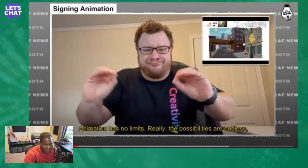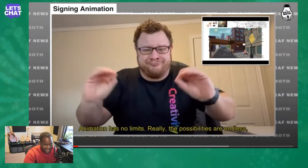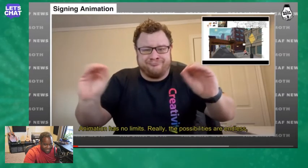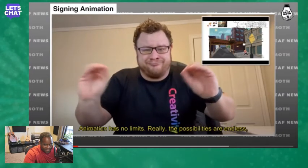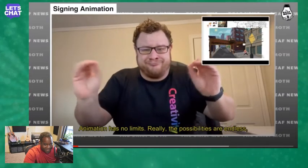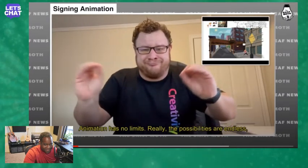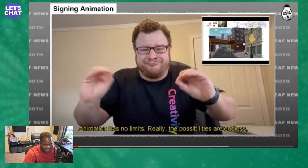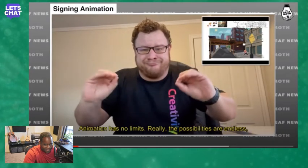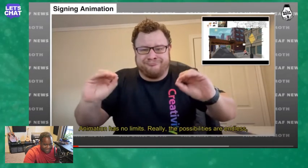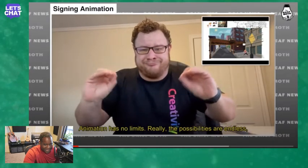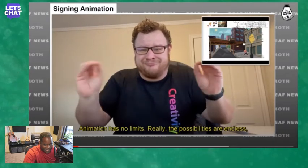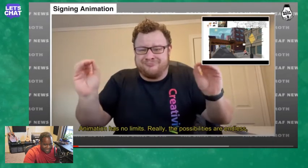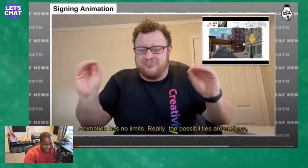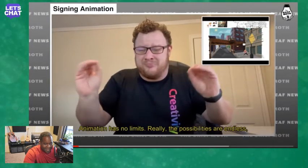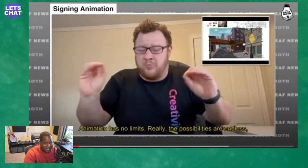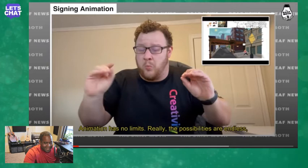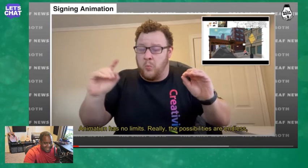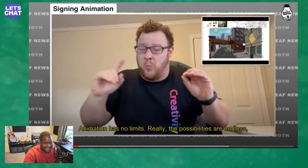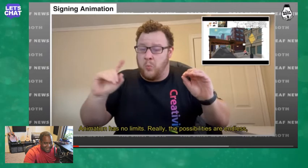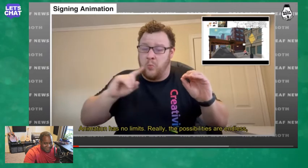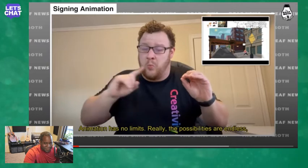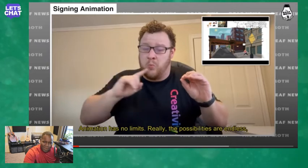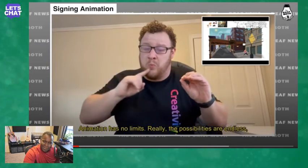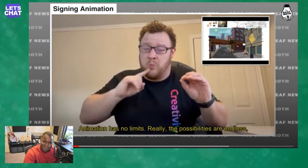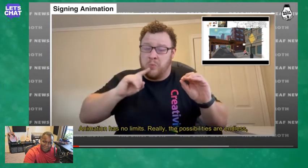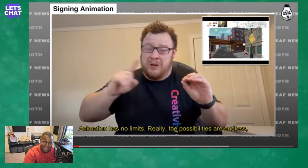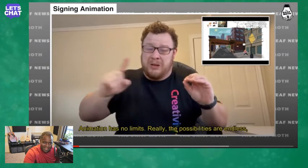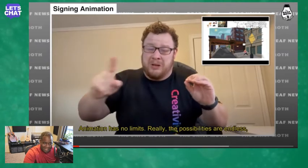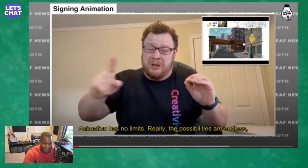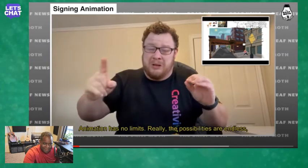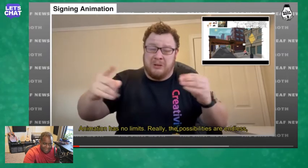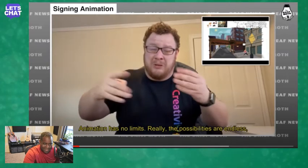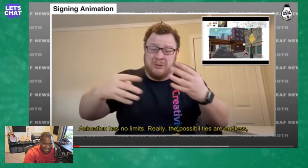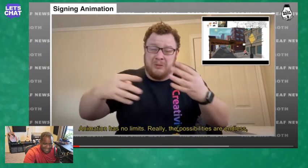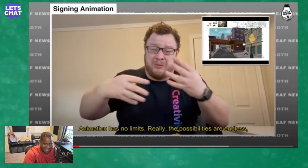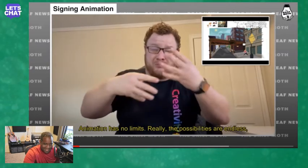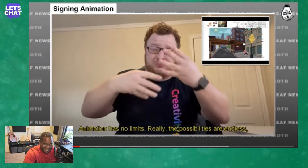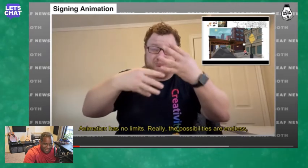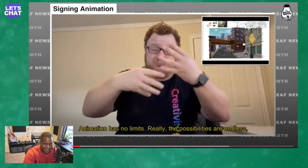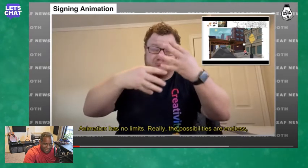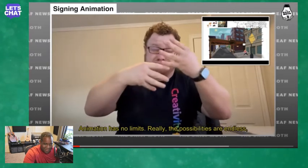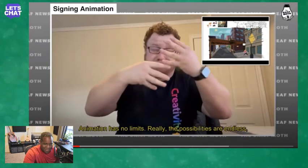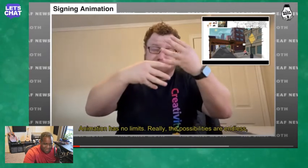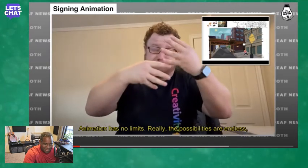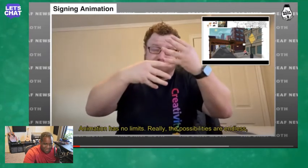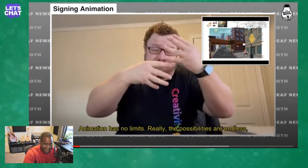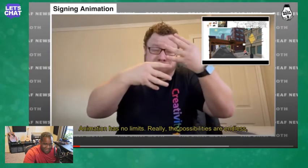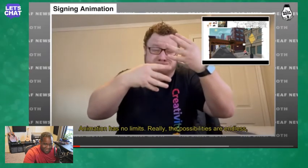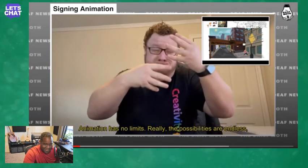possibilities are endless. Doesn't say that. Well, let's see.